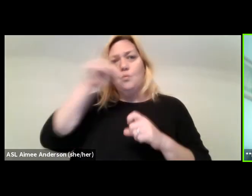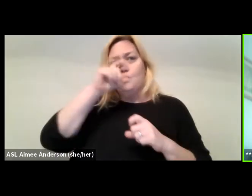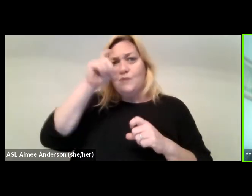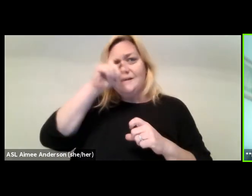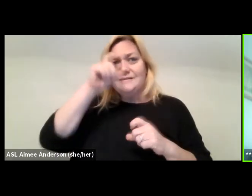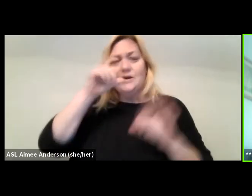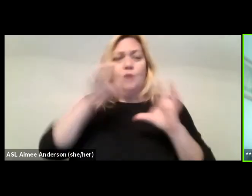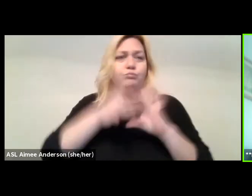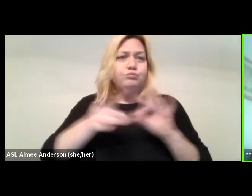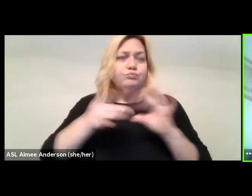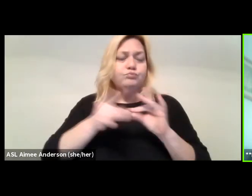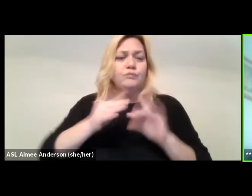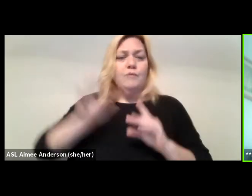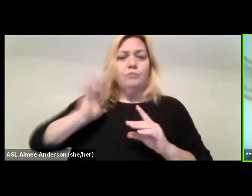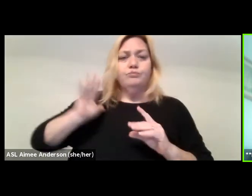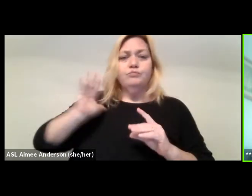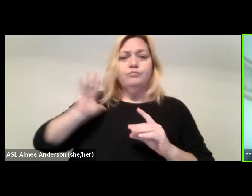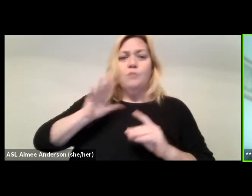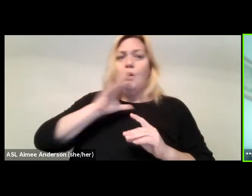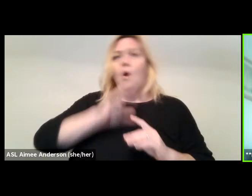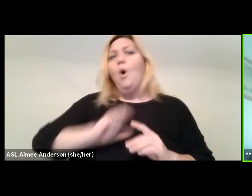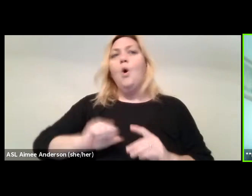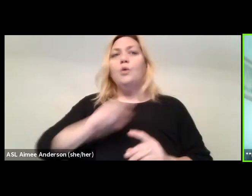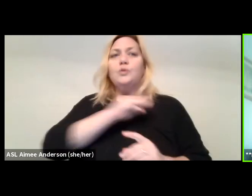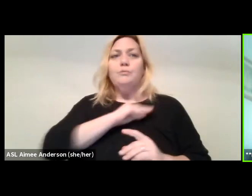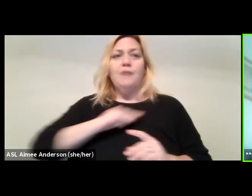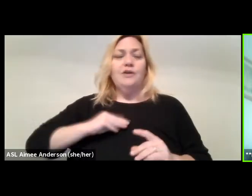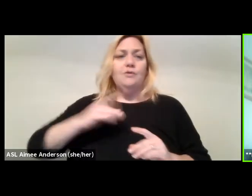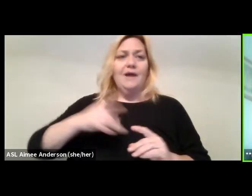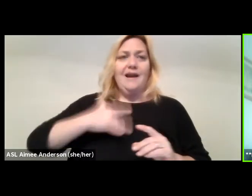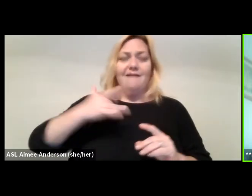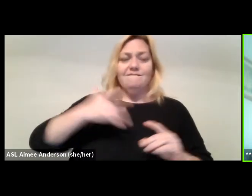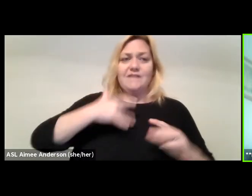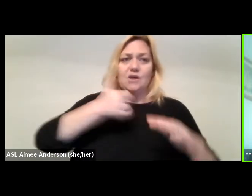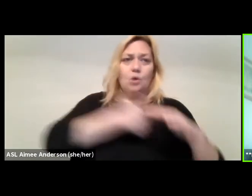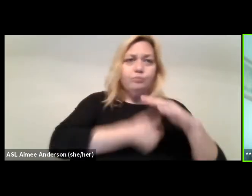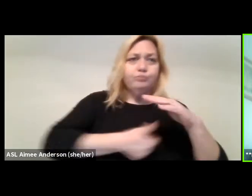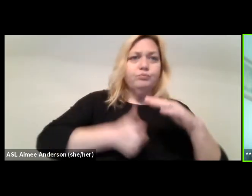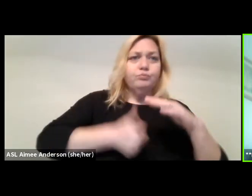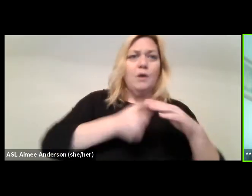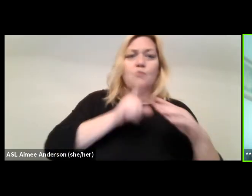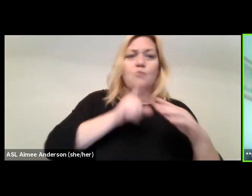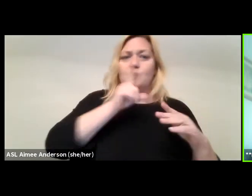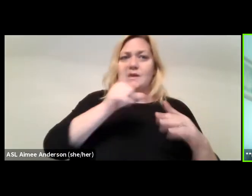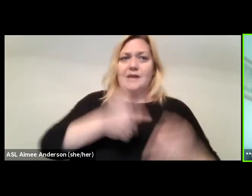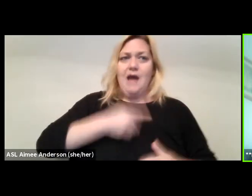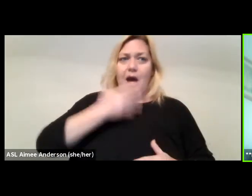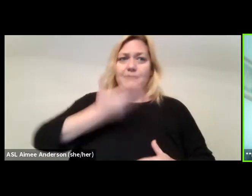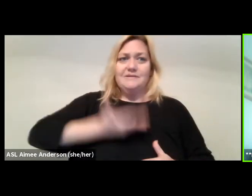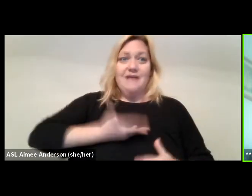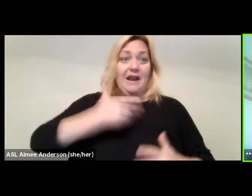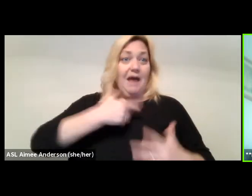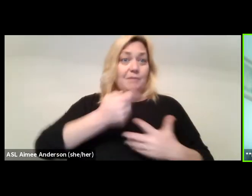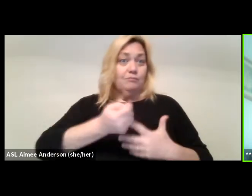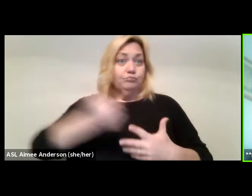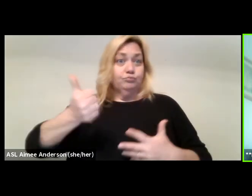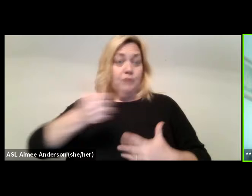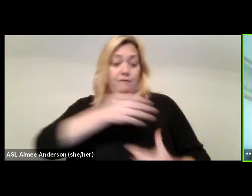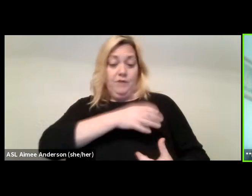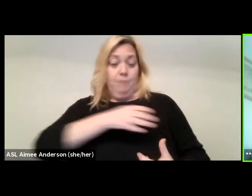Hertzberg. And I feel marginalized, and I'm very upset about it. We're all being taken off of committees. We're